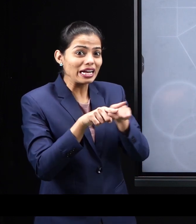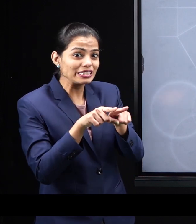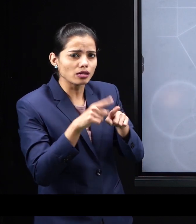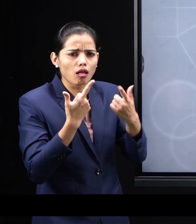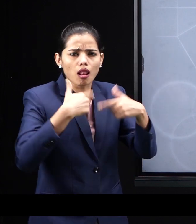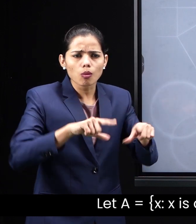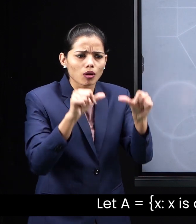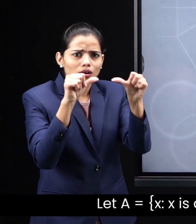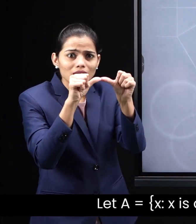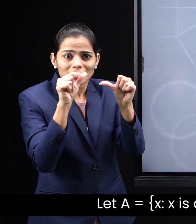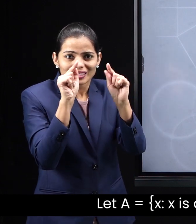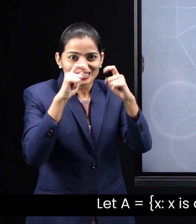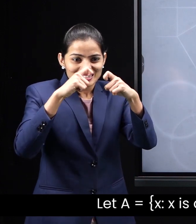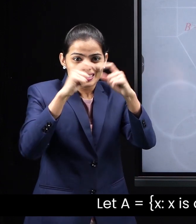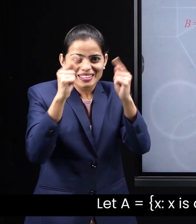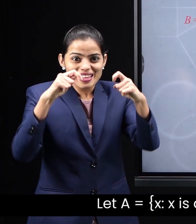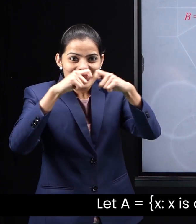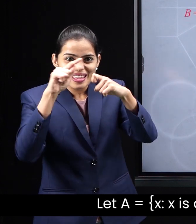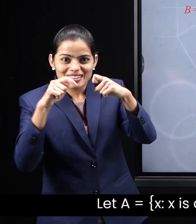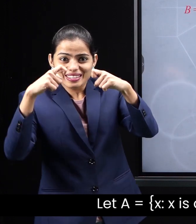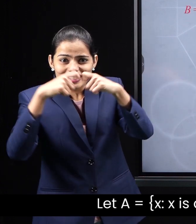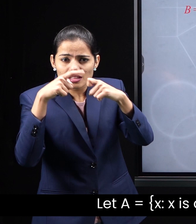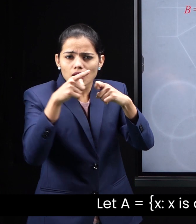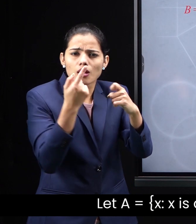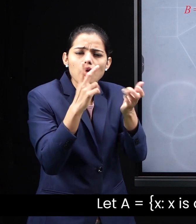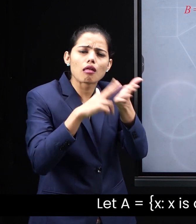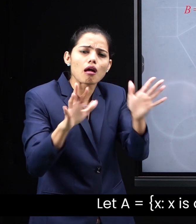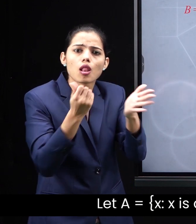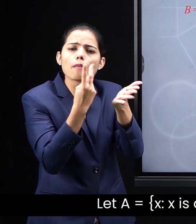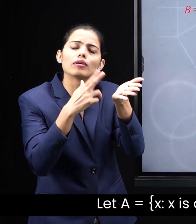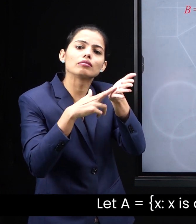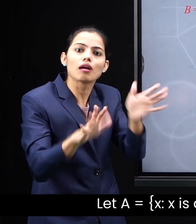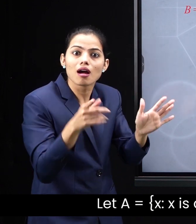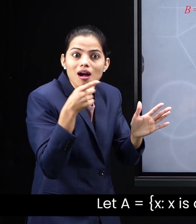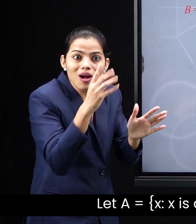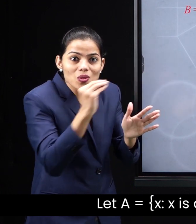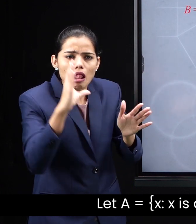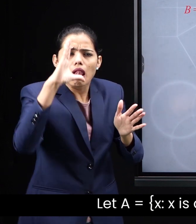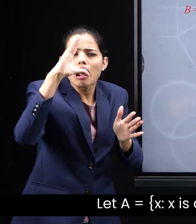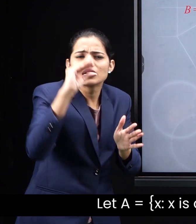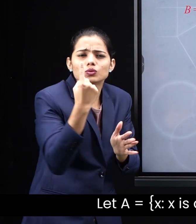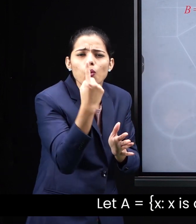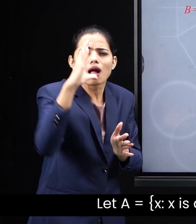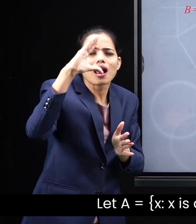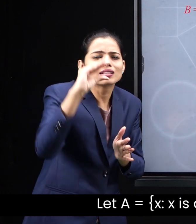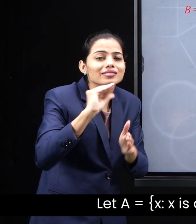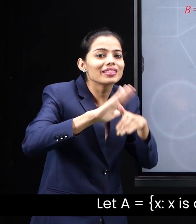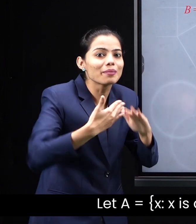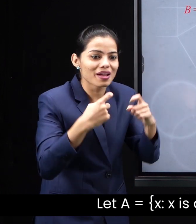Example, let A is equal to x, x is an even natural number and 1 less than x